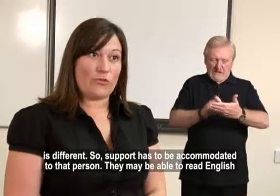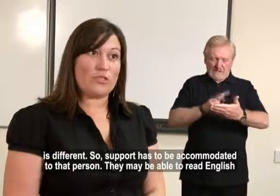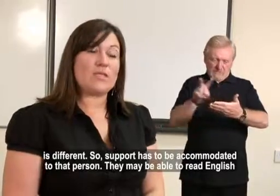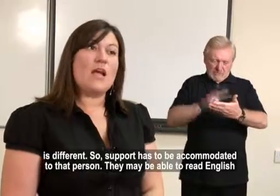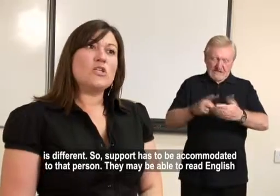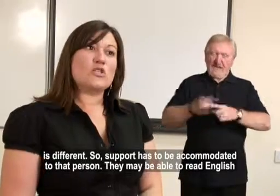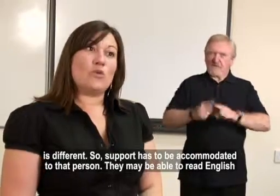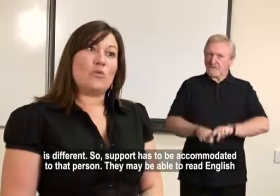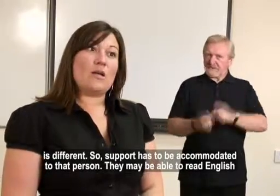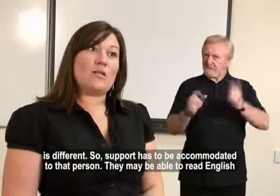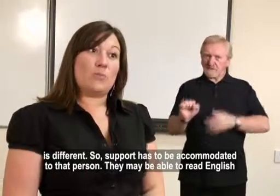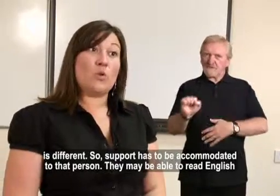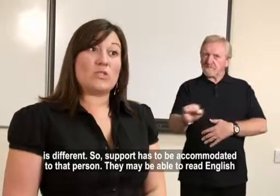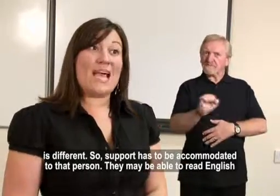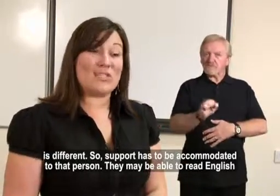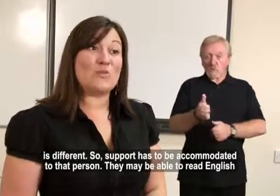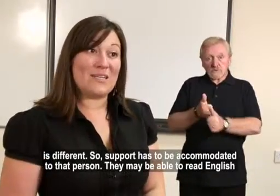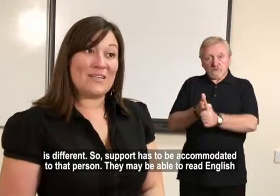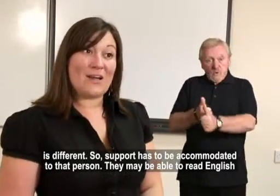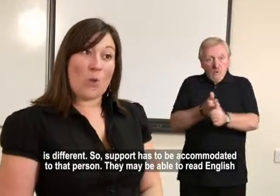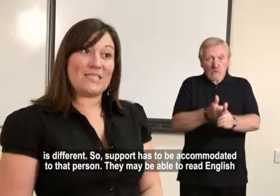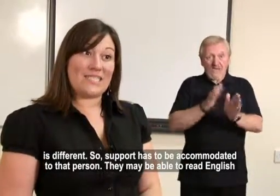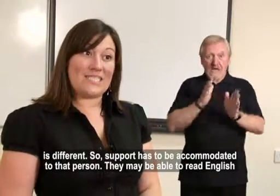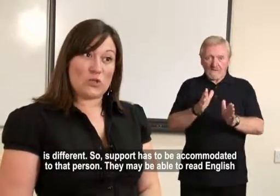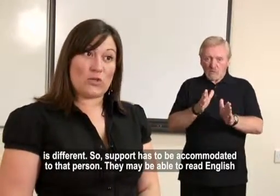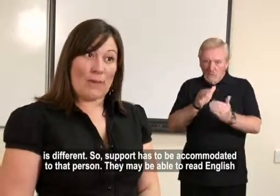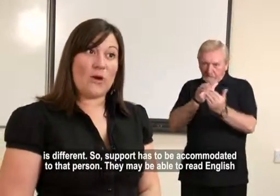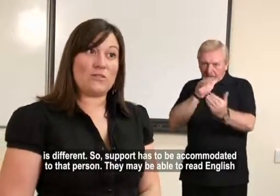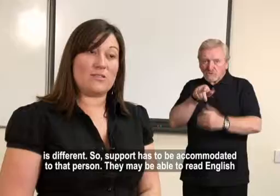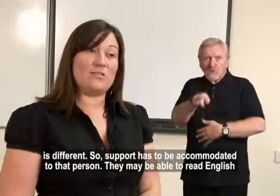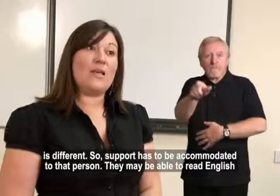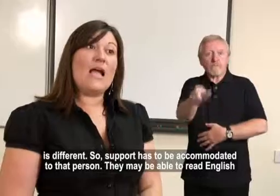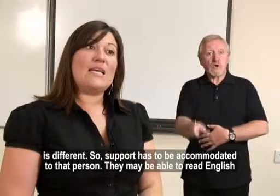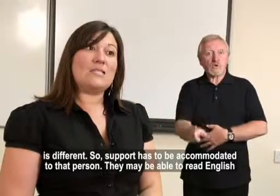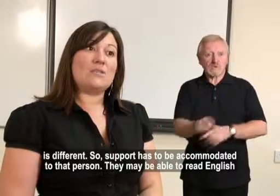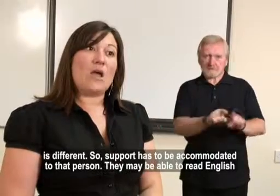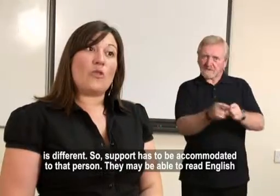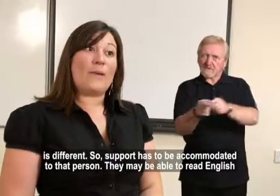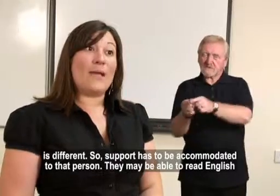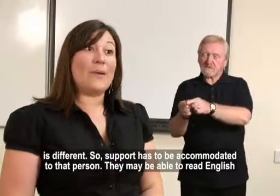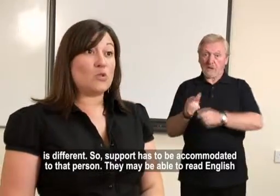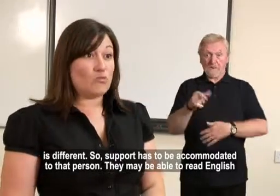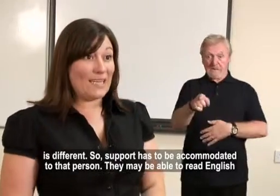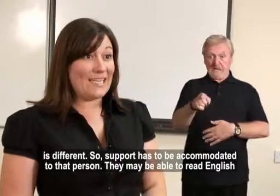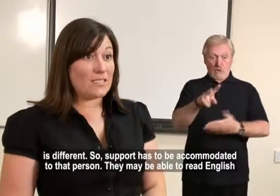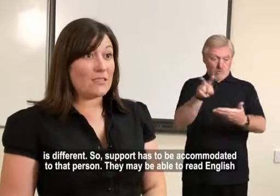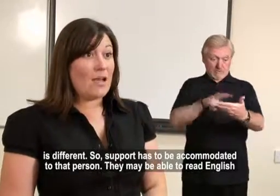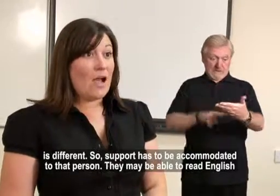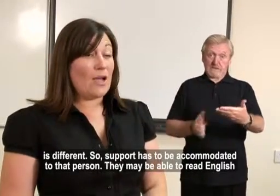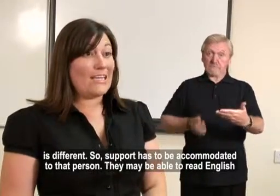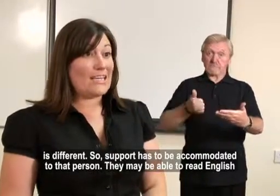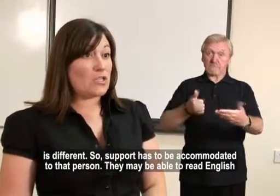is different. So support has to be accommodated to that person. They may be able to